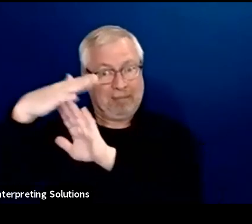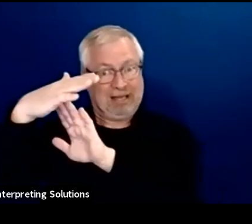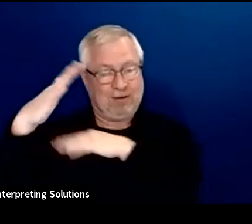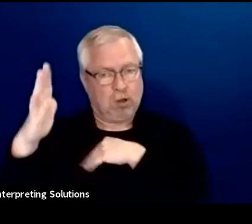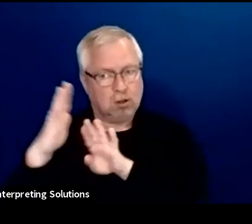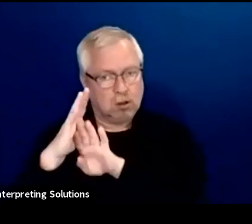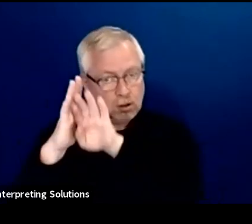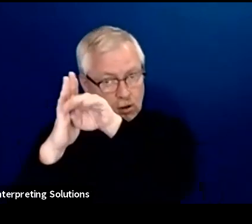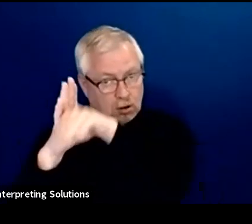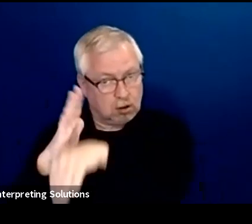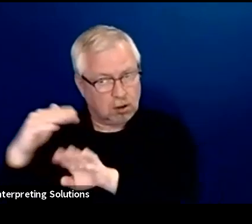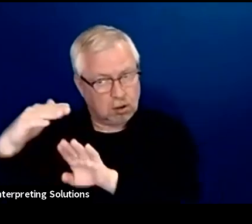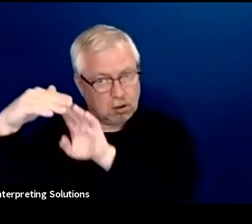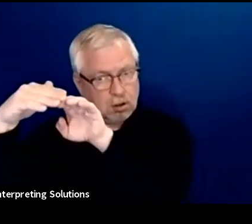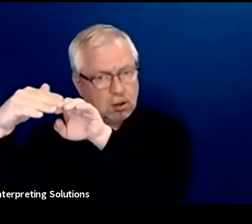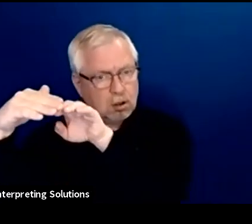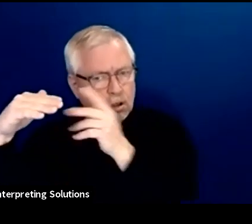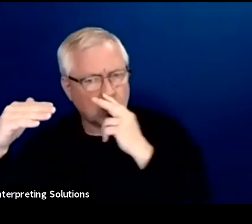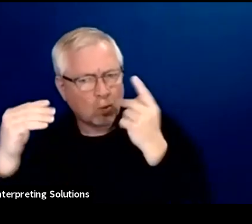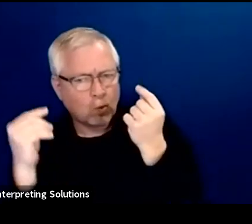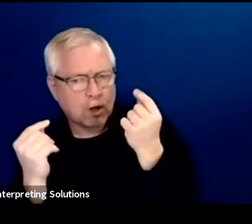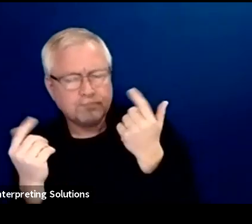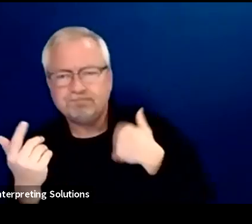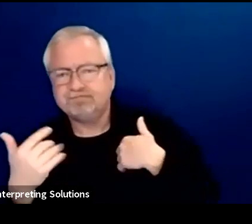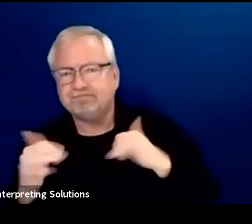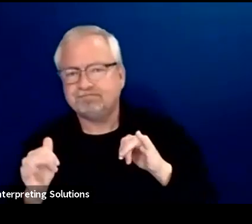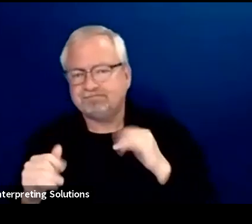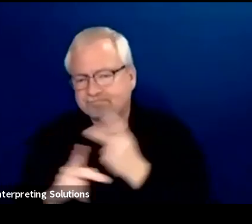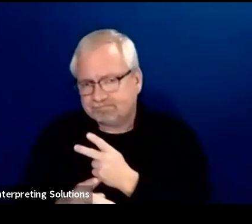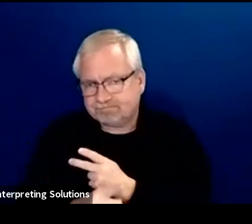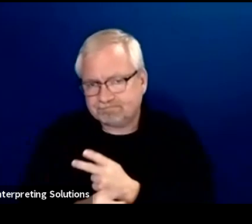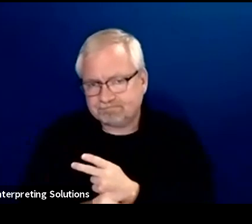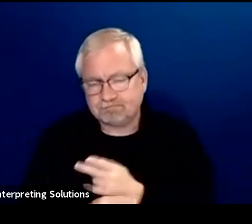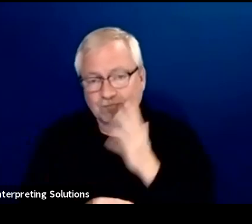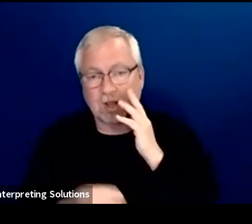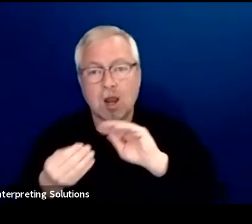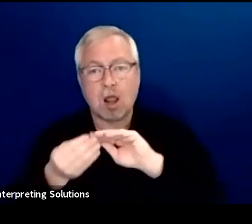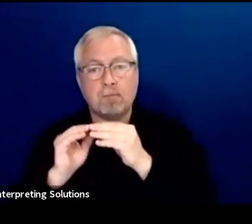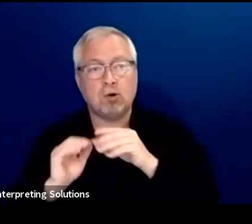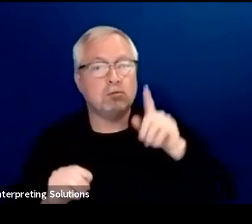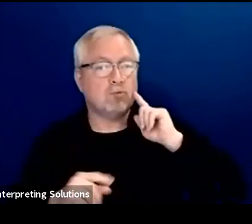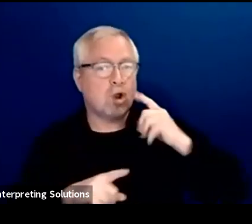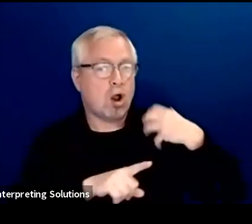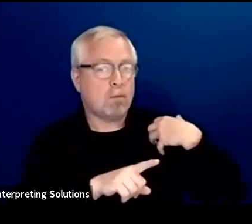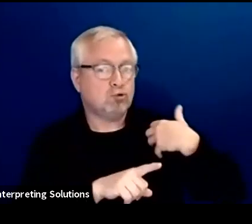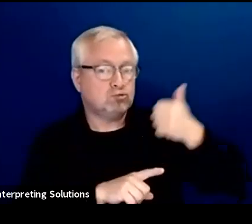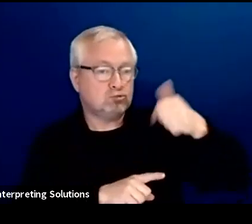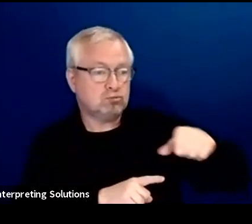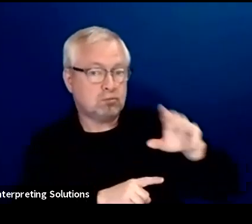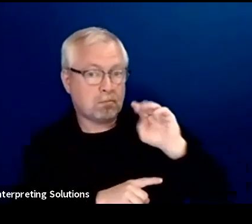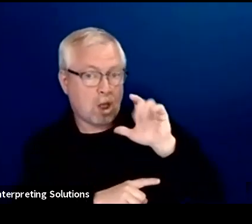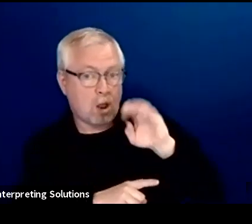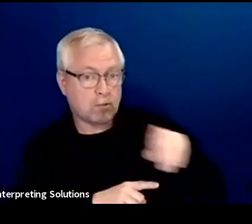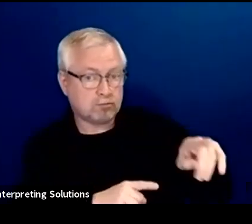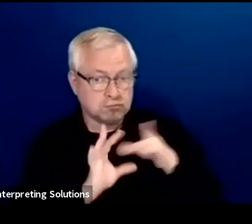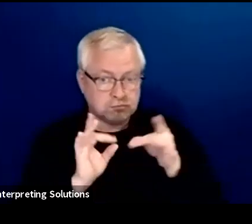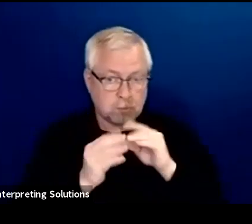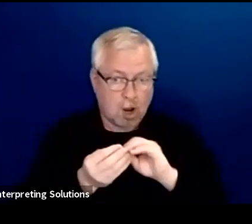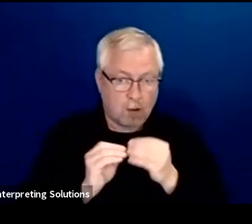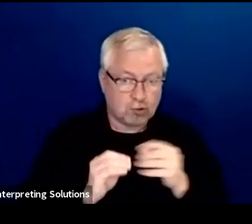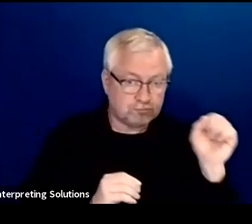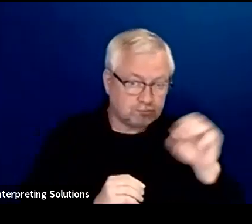more on this. I think I can say that the data you're hearing coming out from Commissioner Malcolm, the data you're hearing us talk about economics of what's driving are